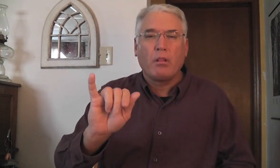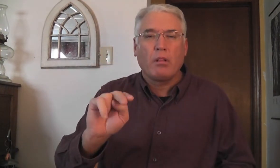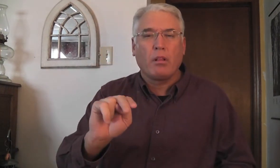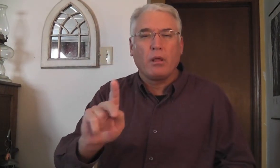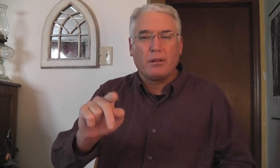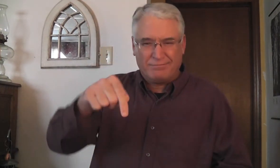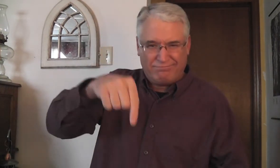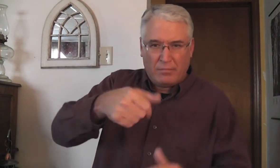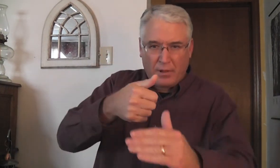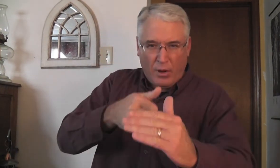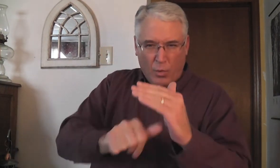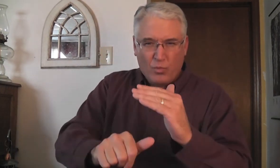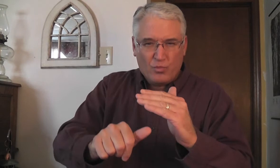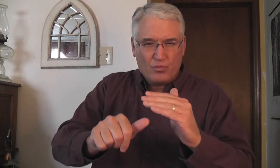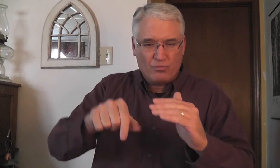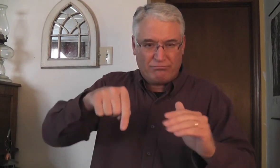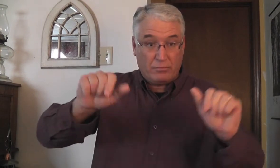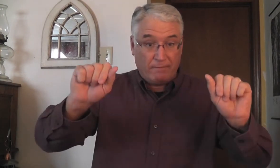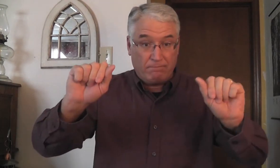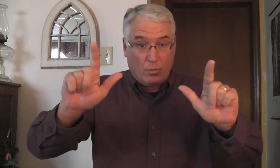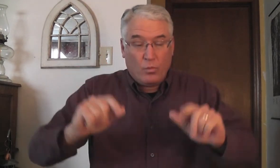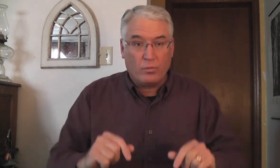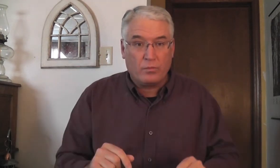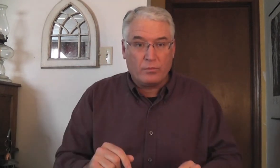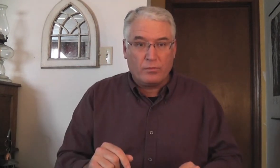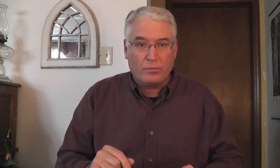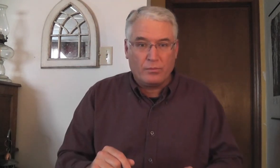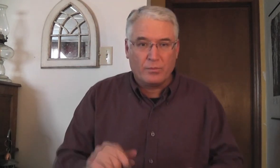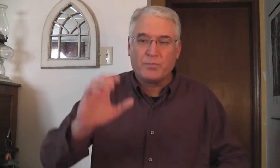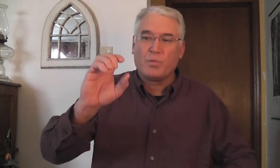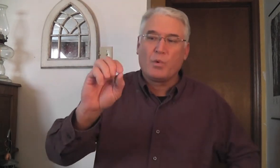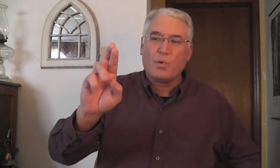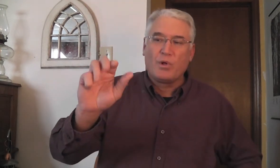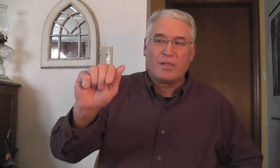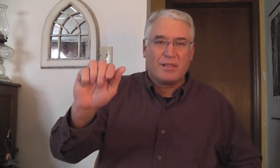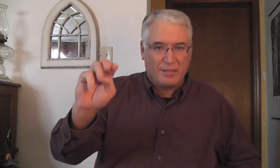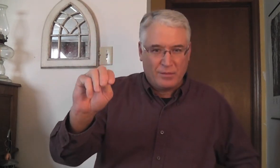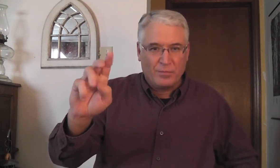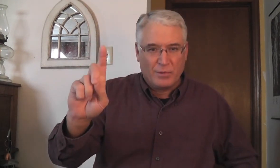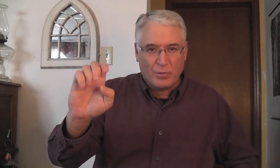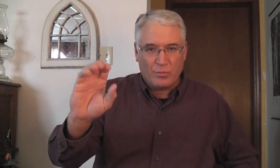understand. The link will be below. Unfortunately, it doesn't have voiceover, and I apologize. Coram Deo.